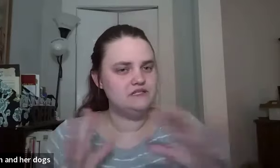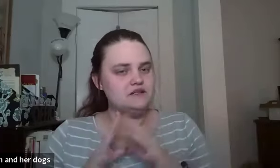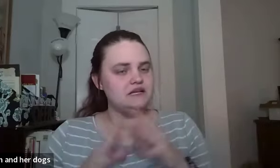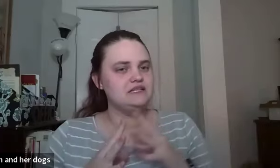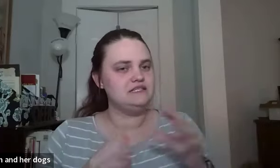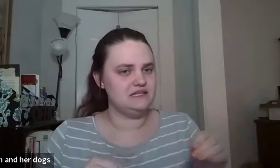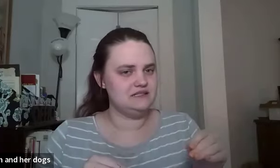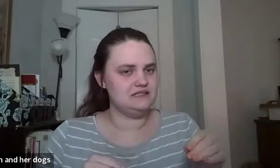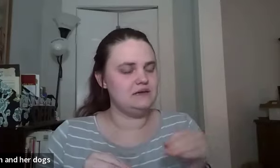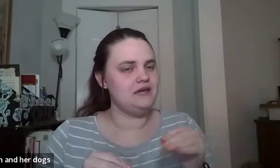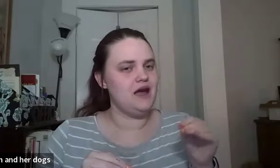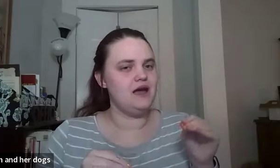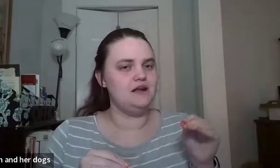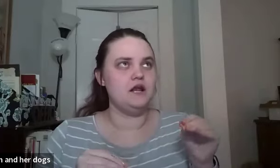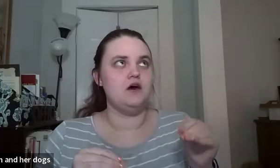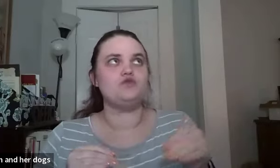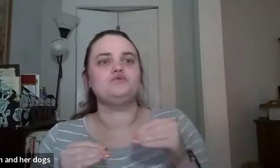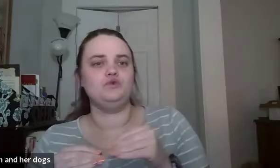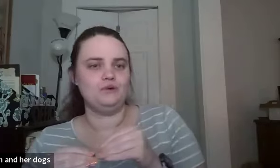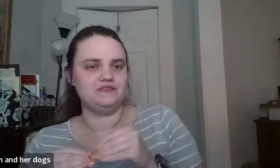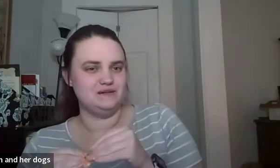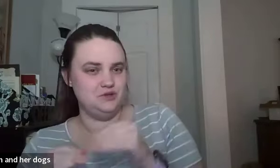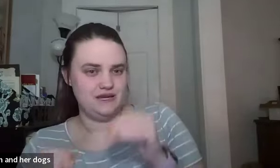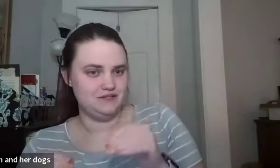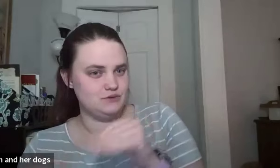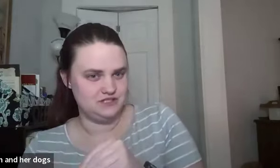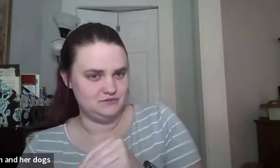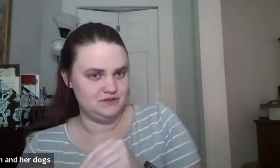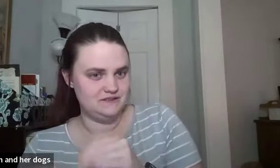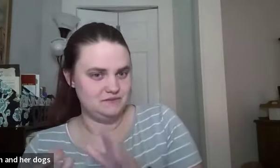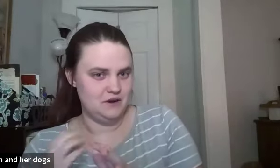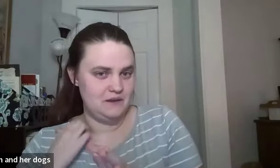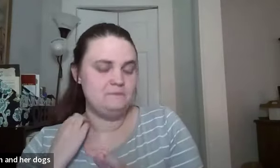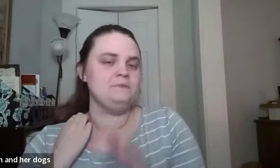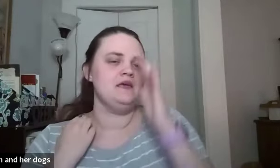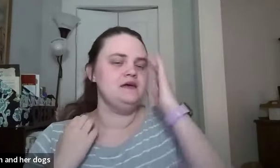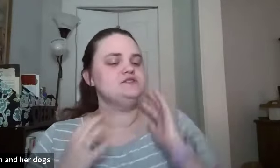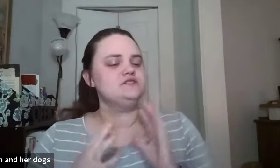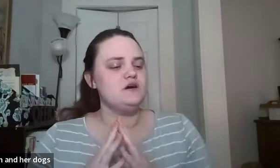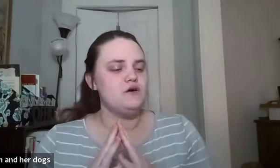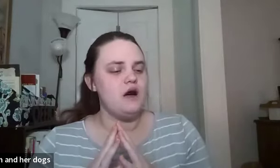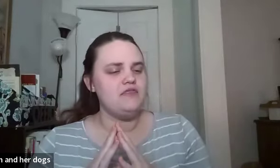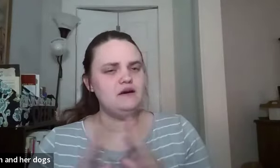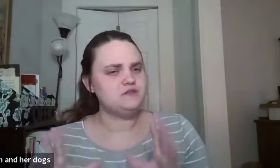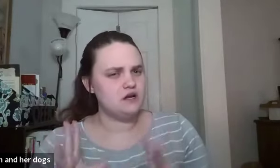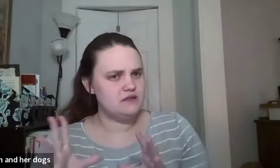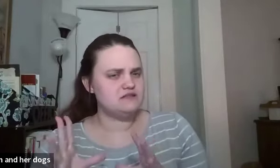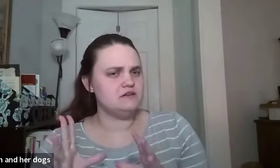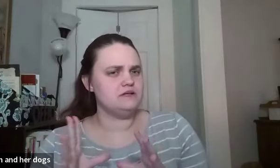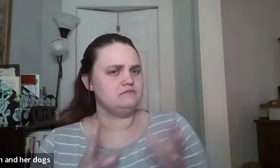start getting into sentences, let me add another rule with the WH question words, okay? So I think I've talked about this a little bit